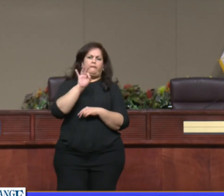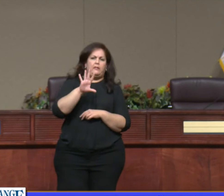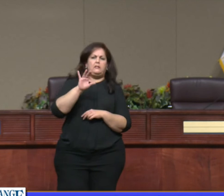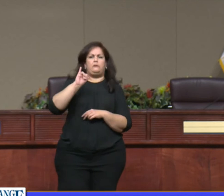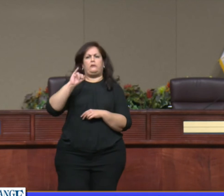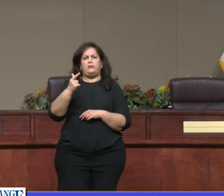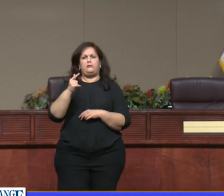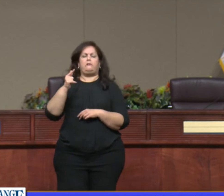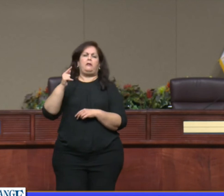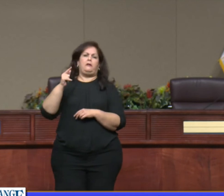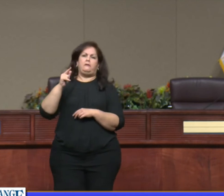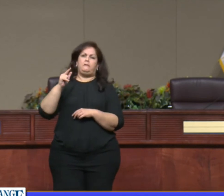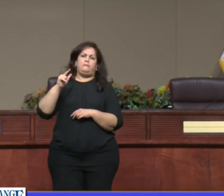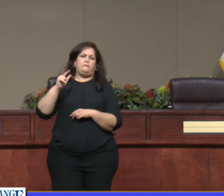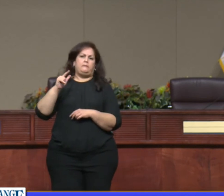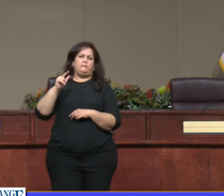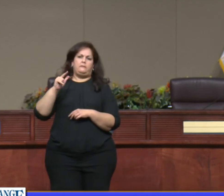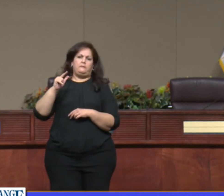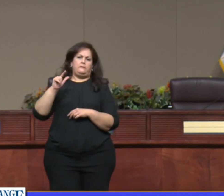other